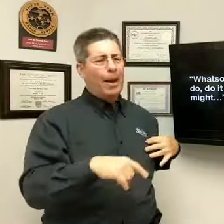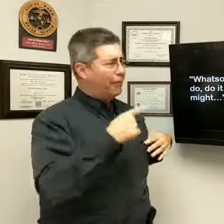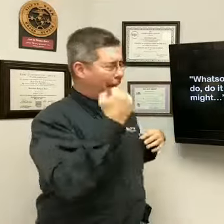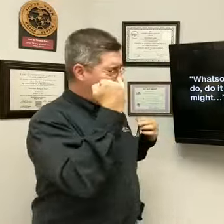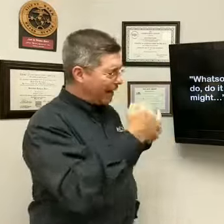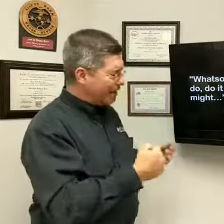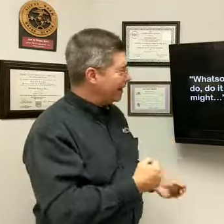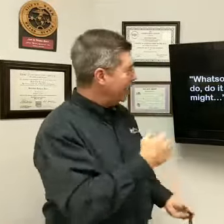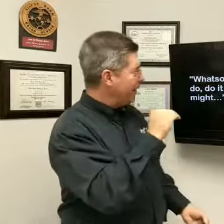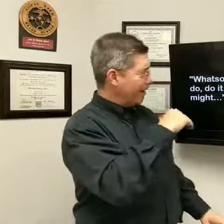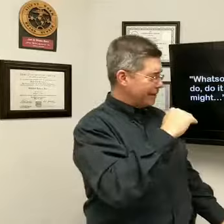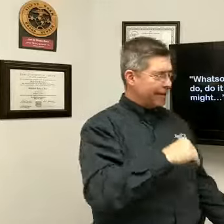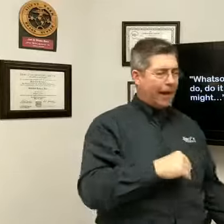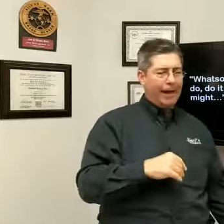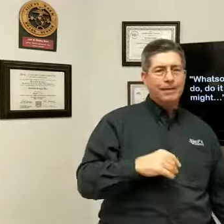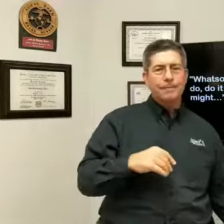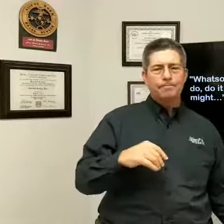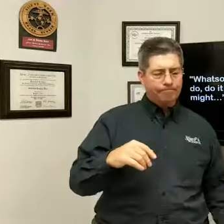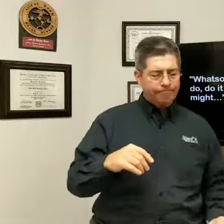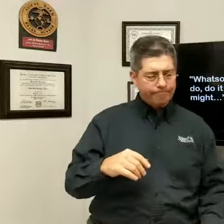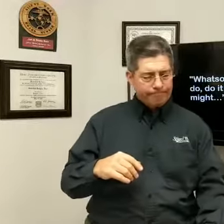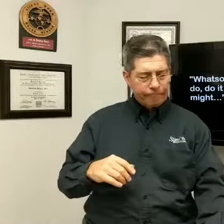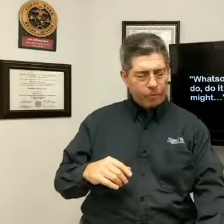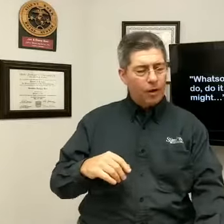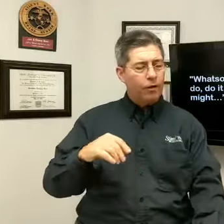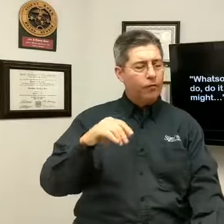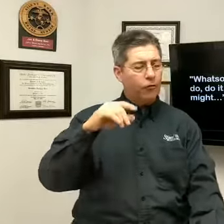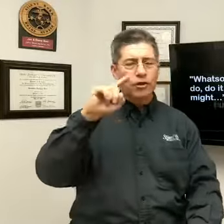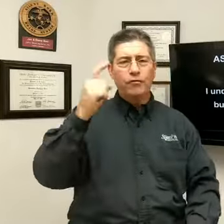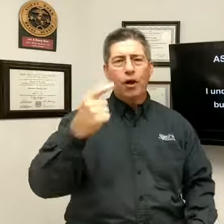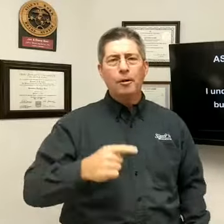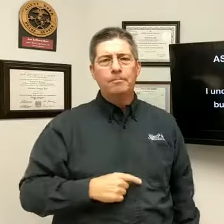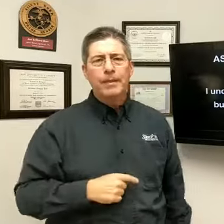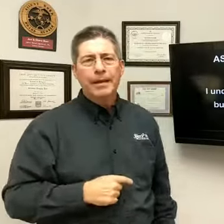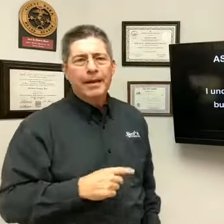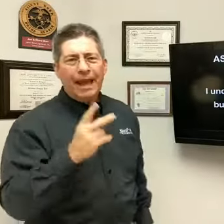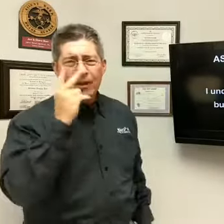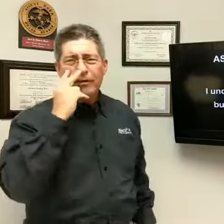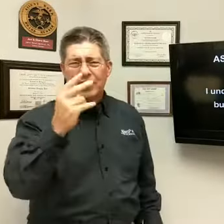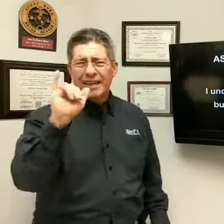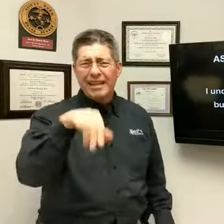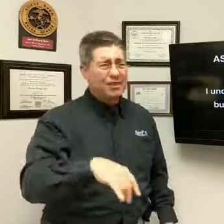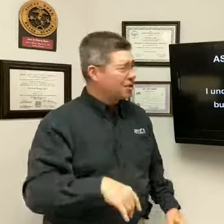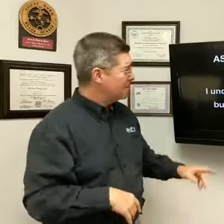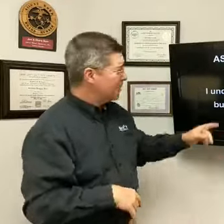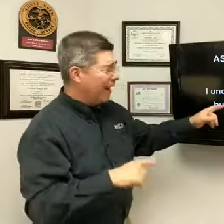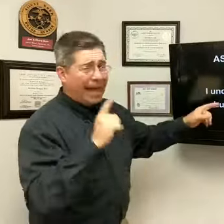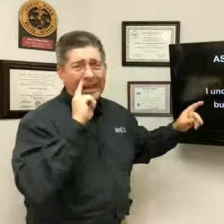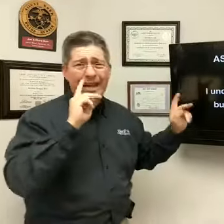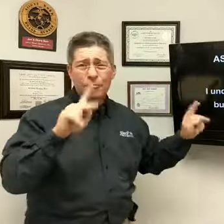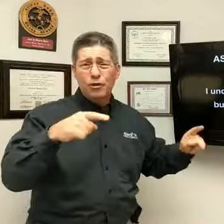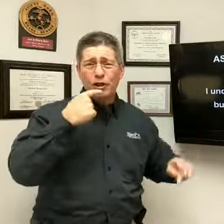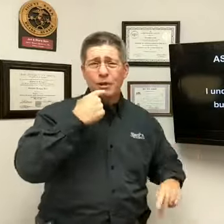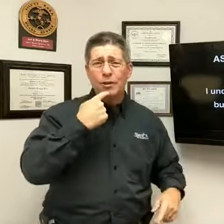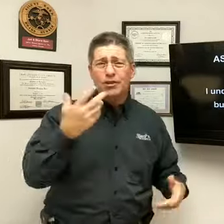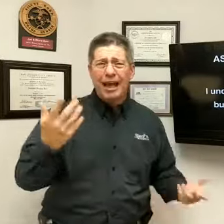that idea tonight. First of all, have you ever seen this? A deaf person that would say,